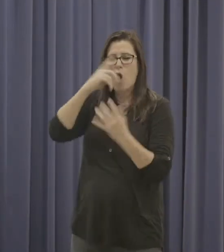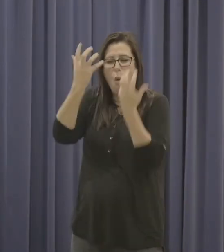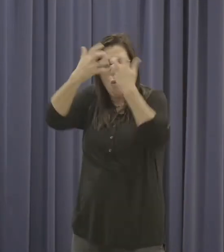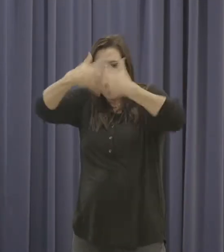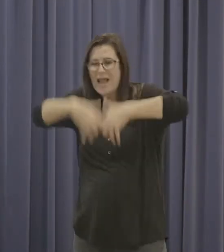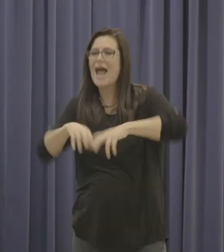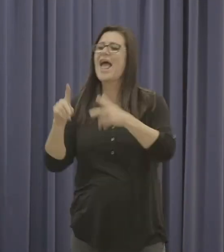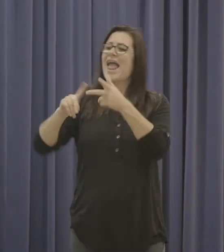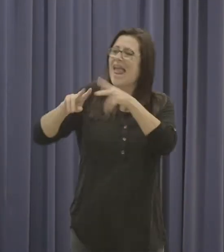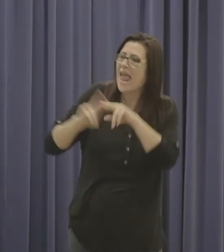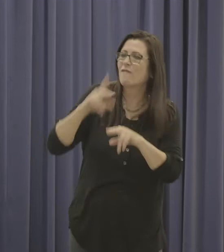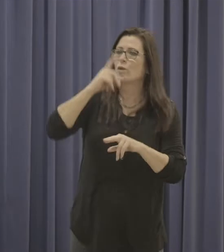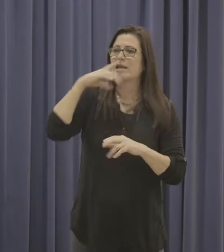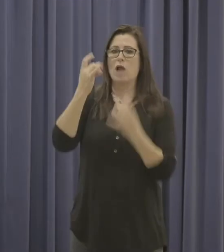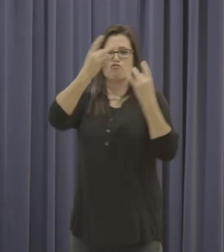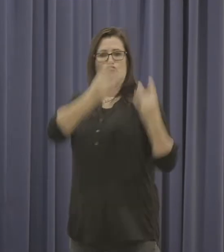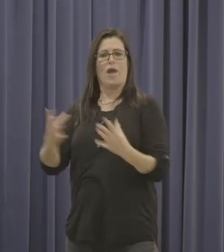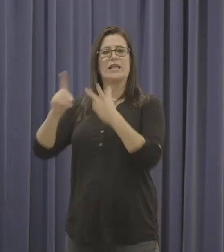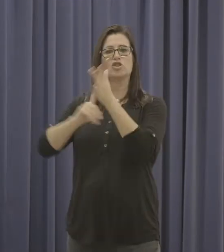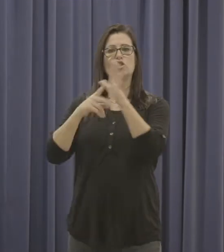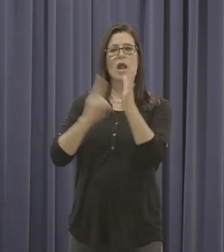time if we wanted to be ready by January.